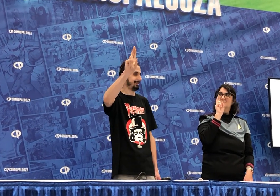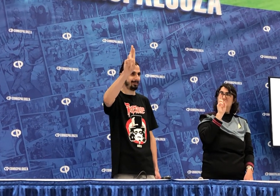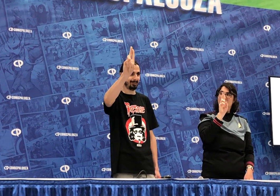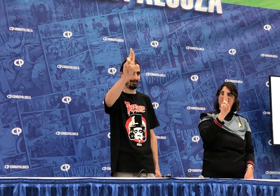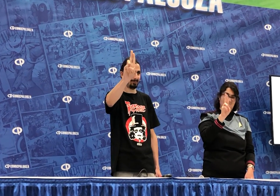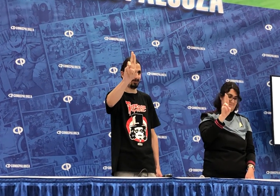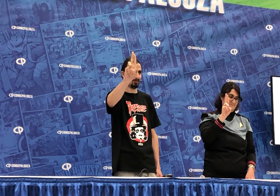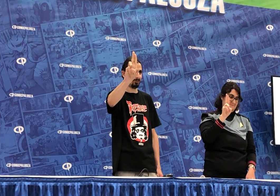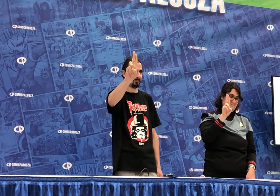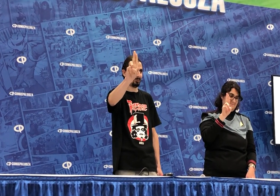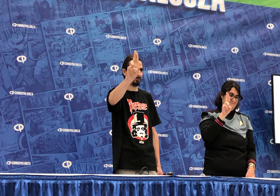U,